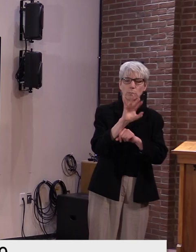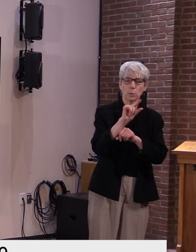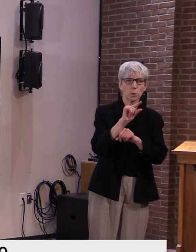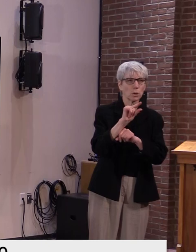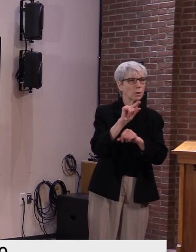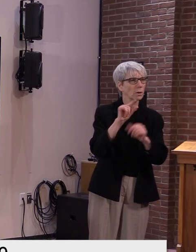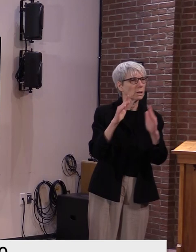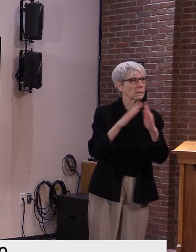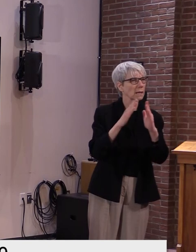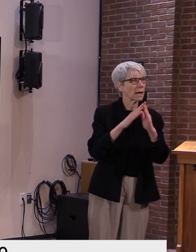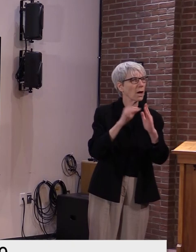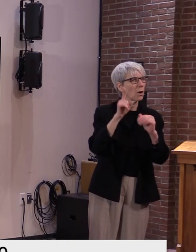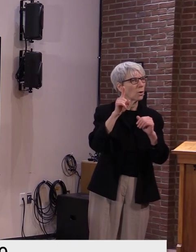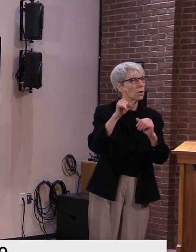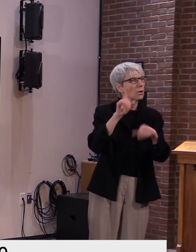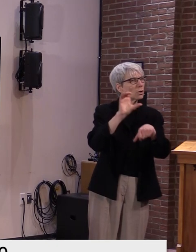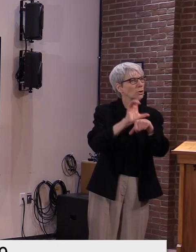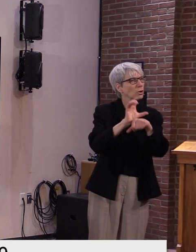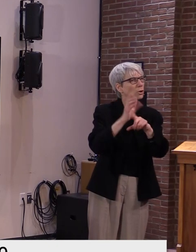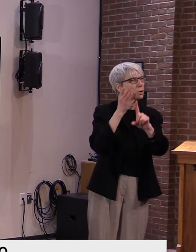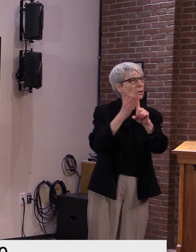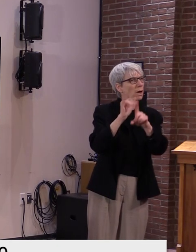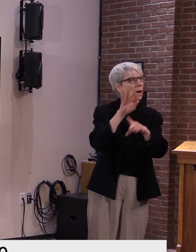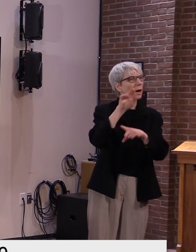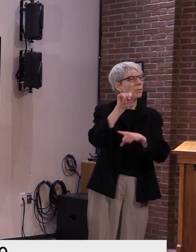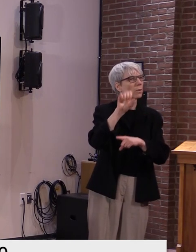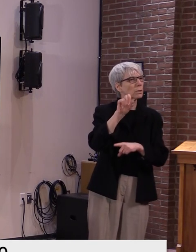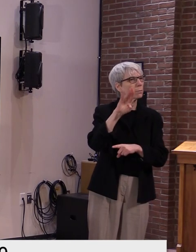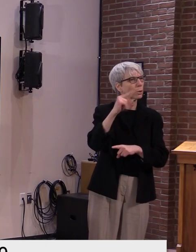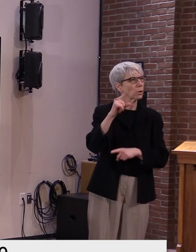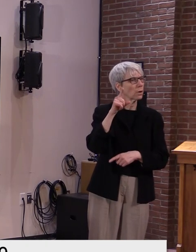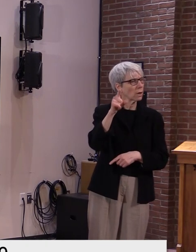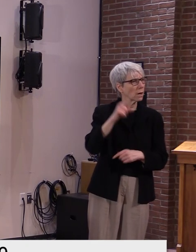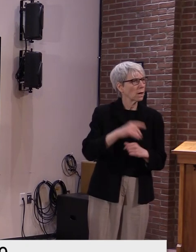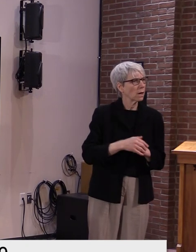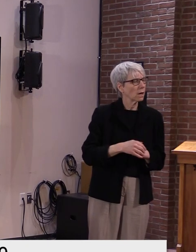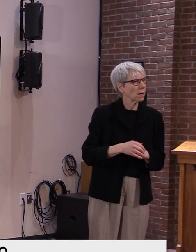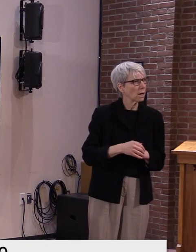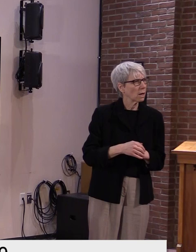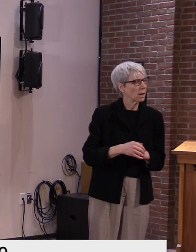and the church where a person allegedly